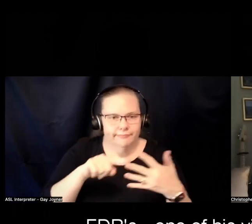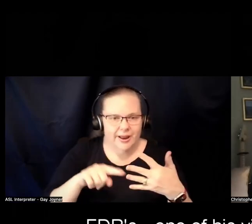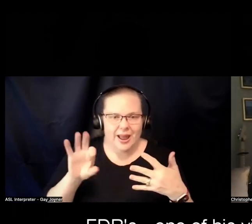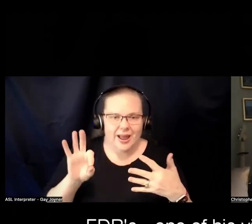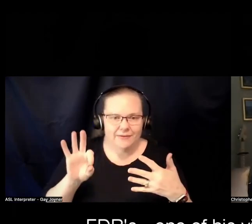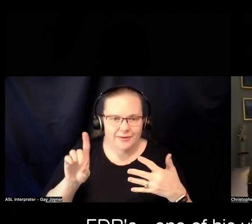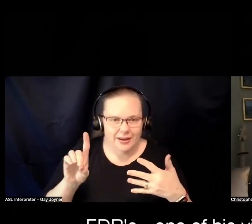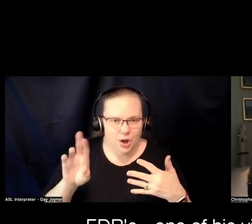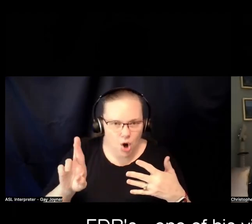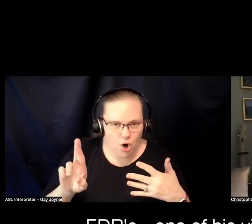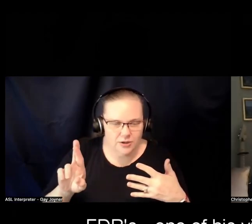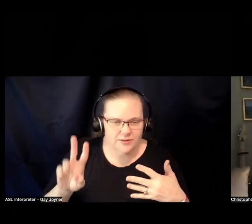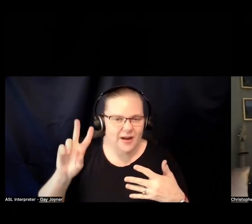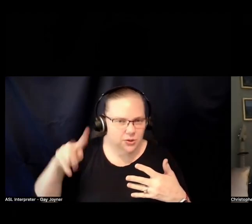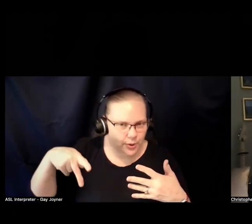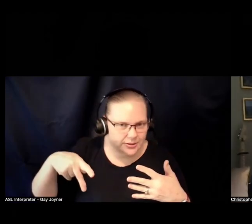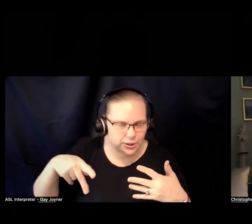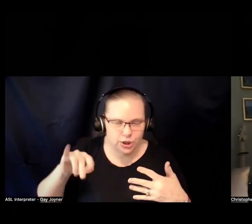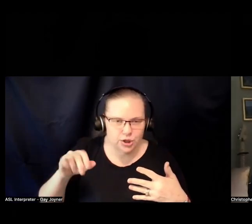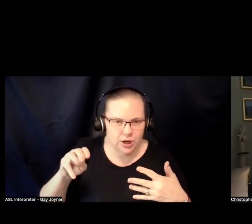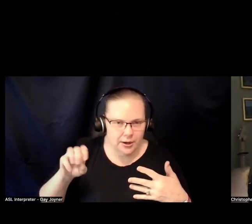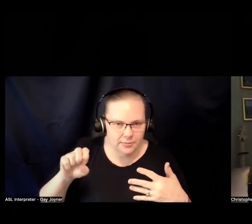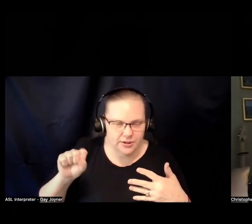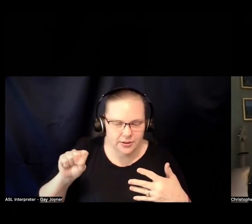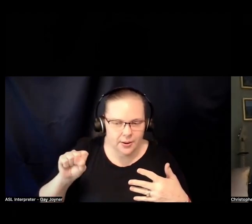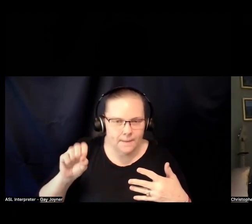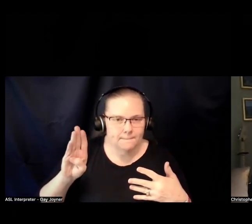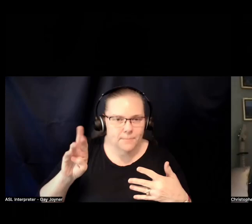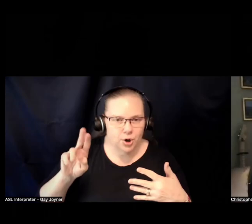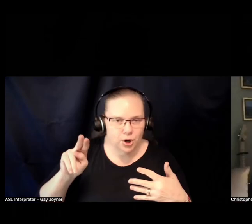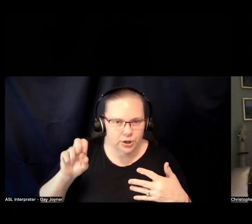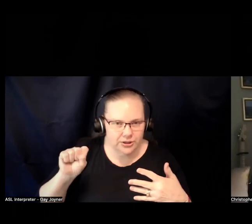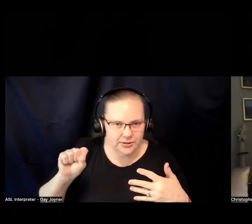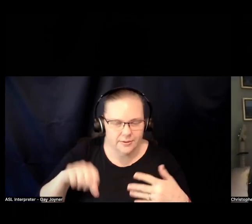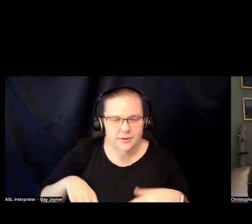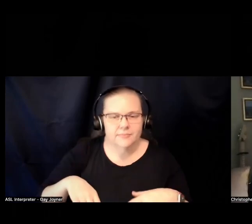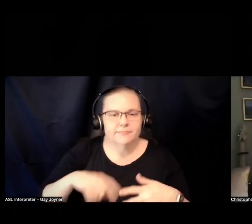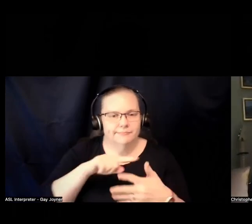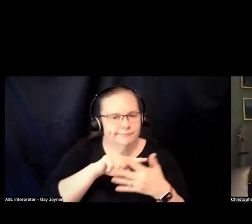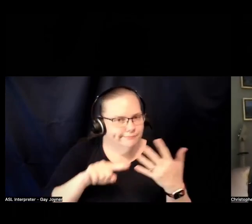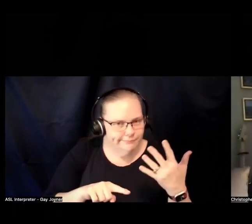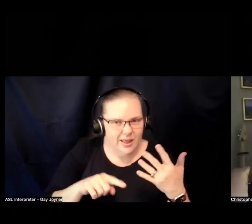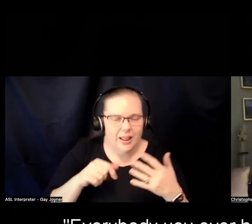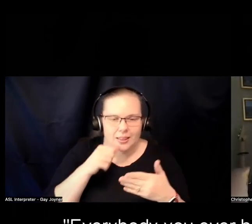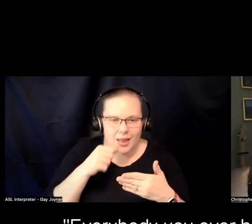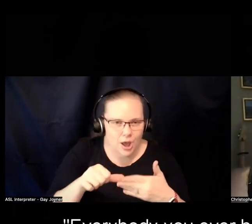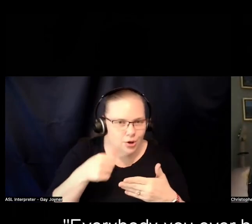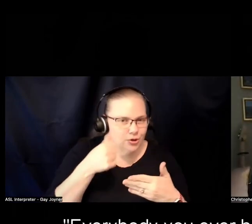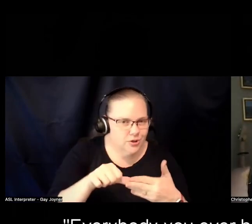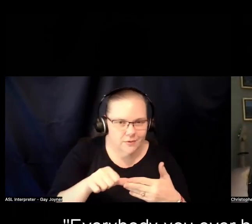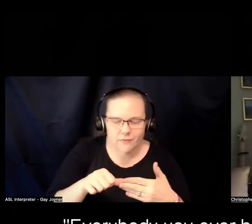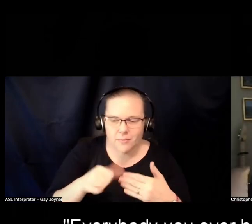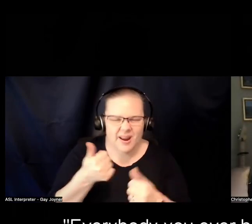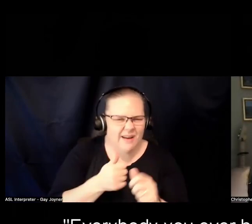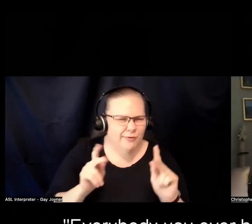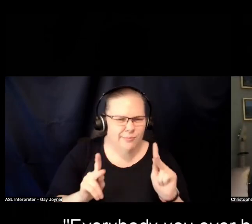FDR's one of his vice presidents, James Burns, and the widow of Fiorello LaGuardia. In fact, letters came in from, quote, everybody you ever